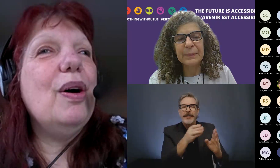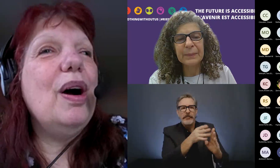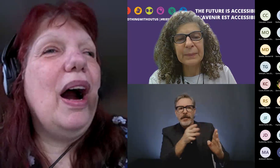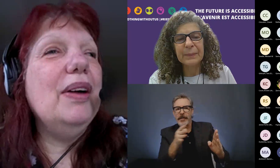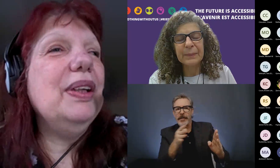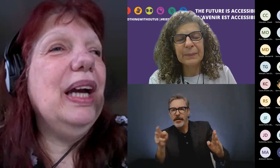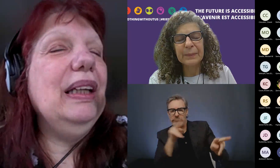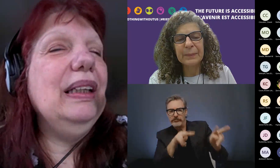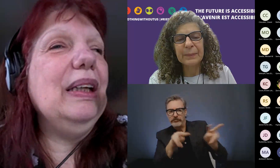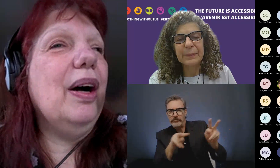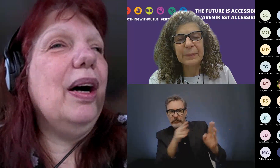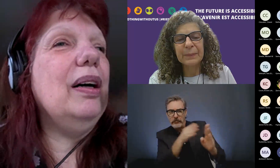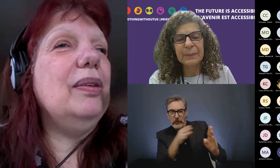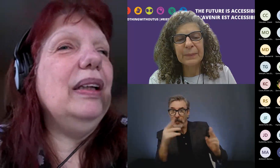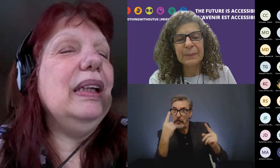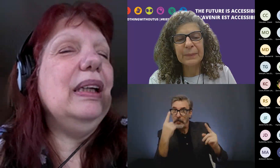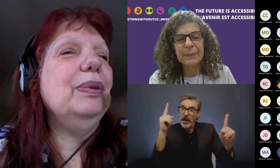But are there